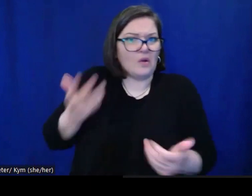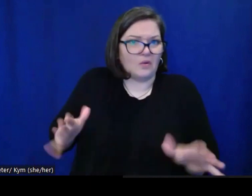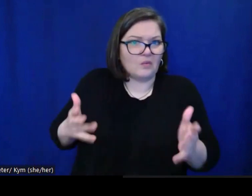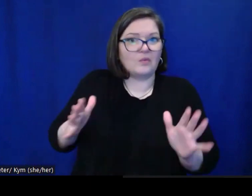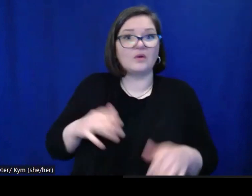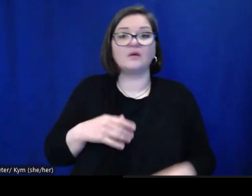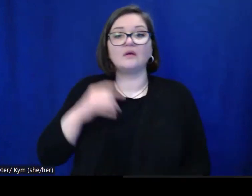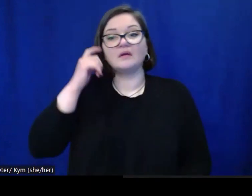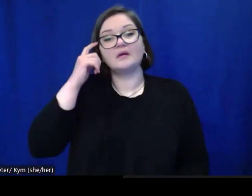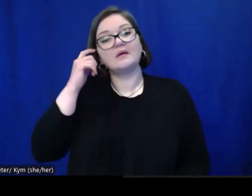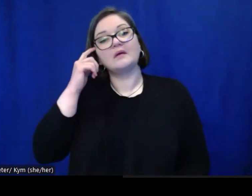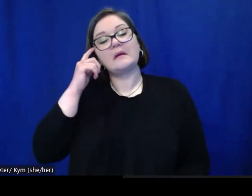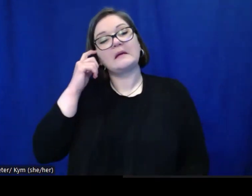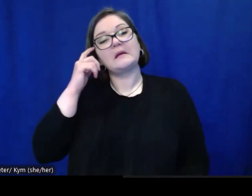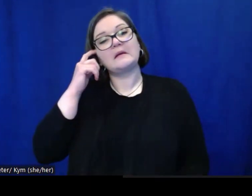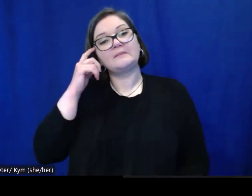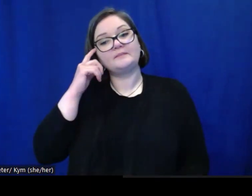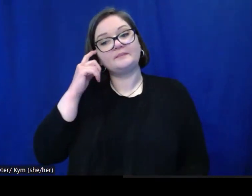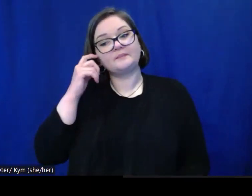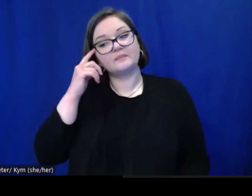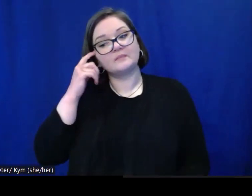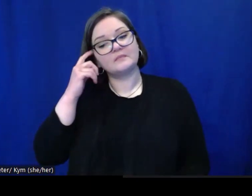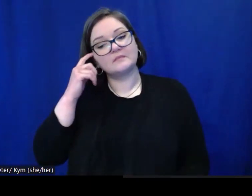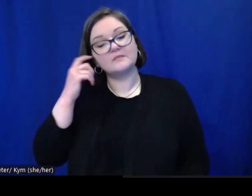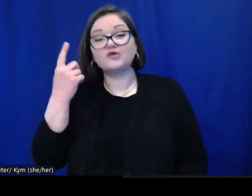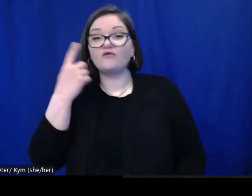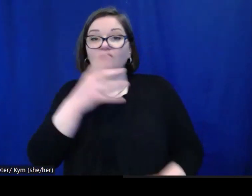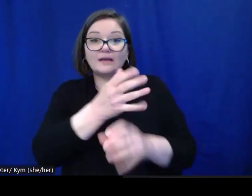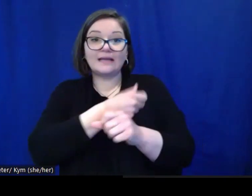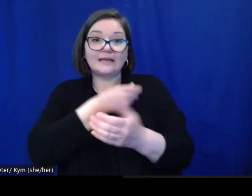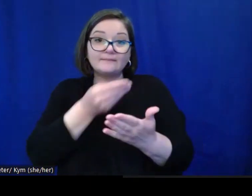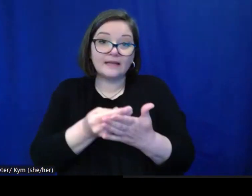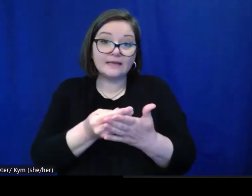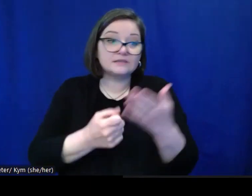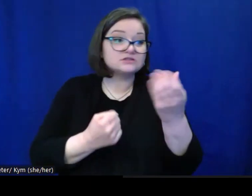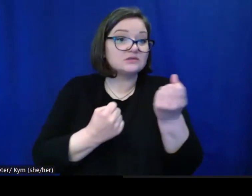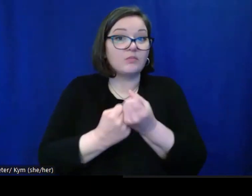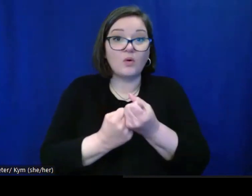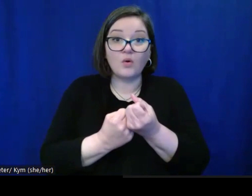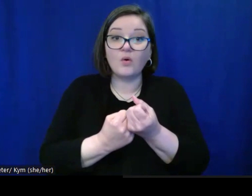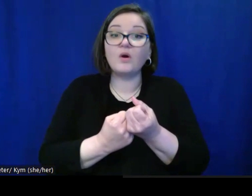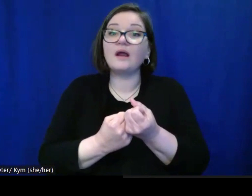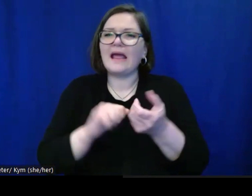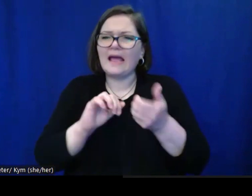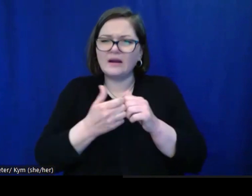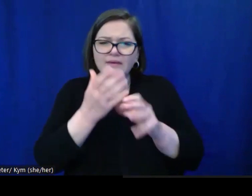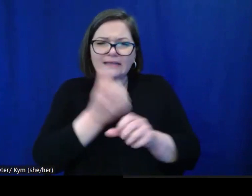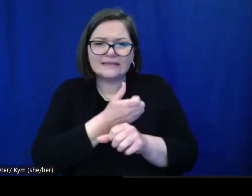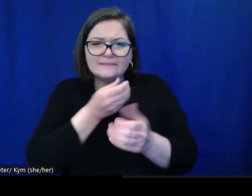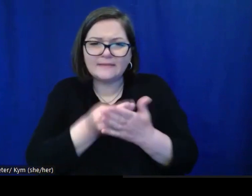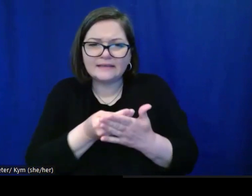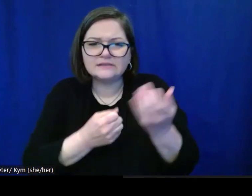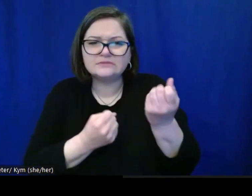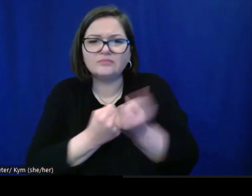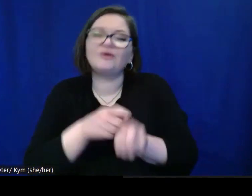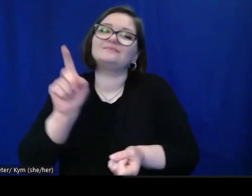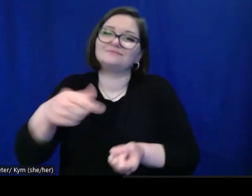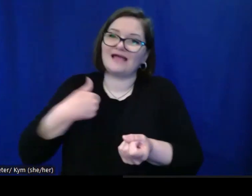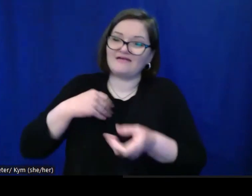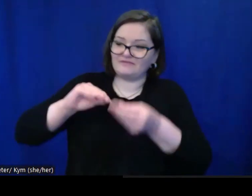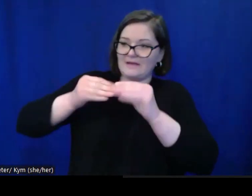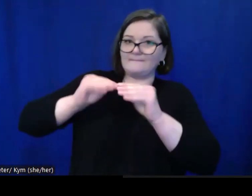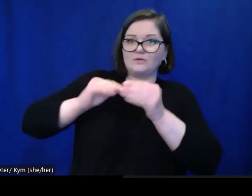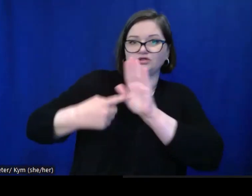one of the ways to get money and support is by having numbers to support those things. And